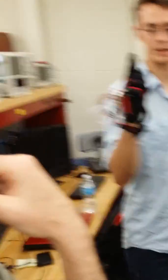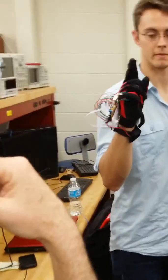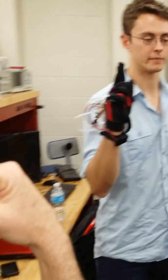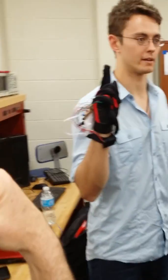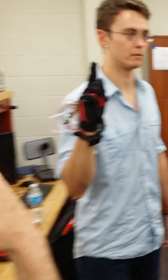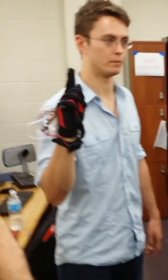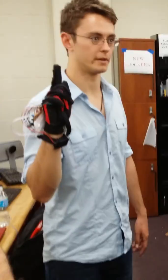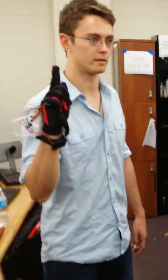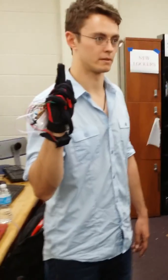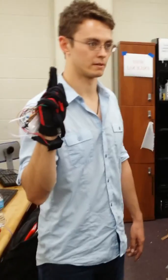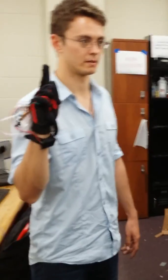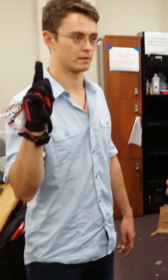One. Yeah. Okay.